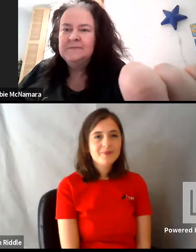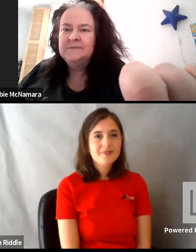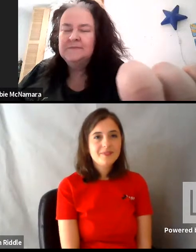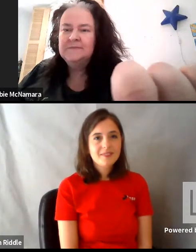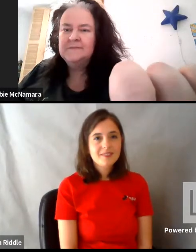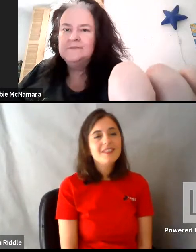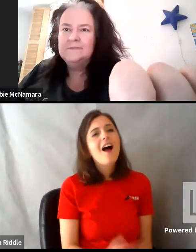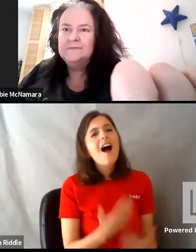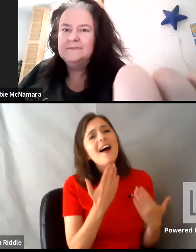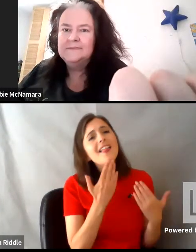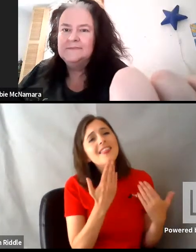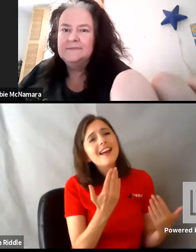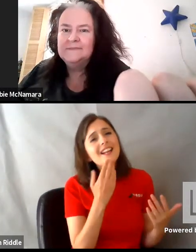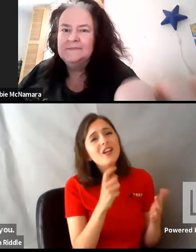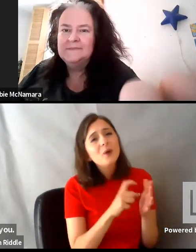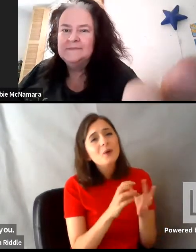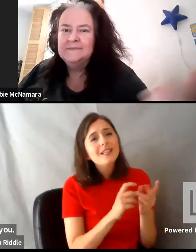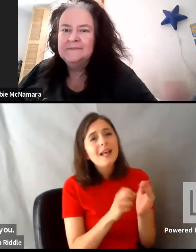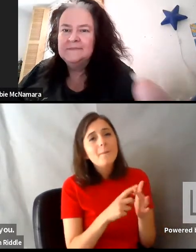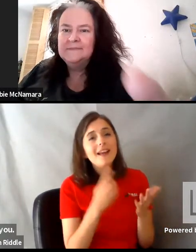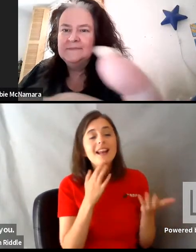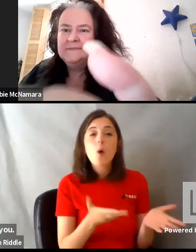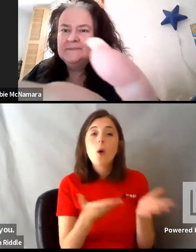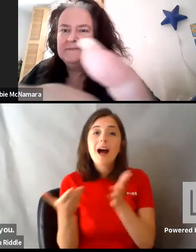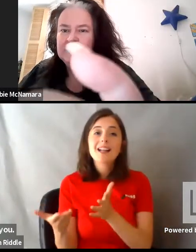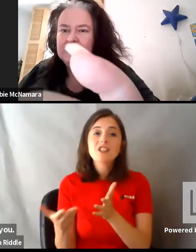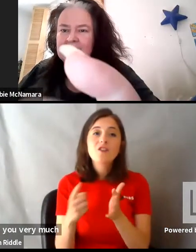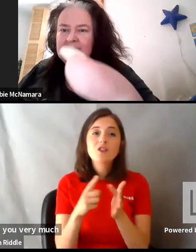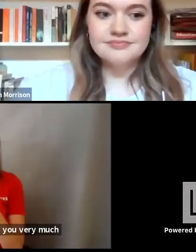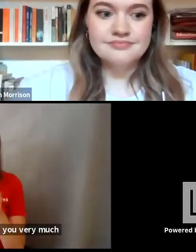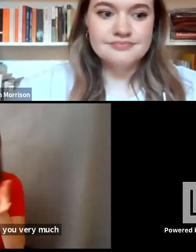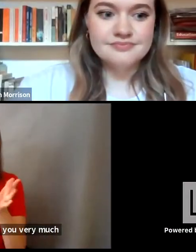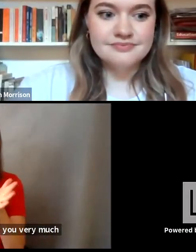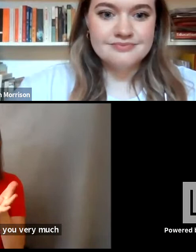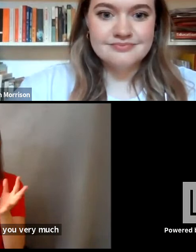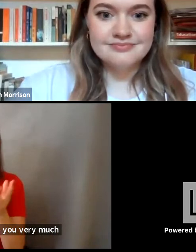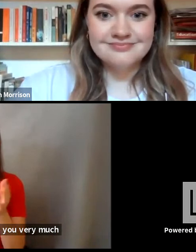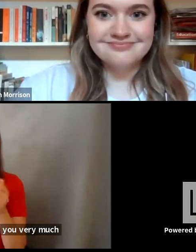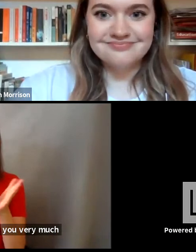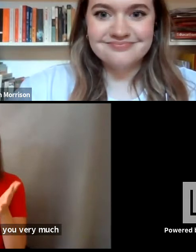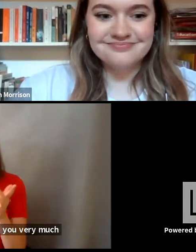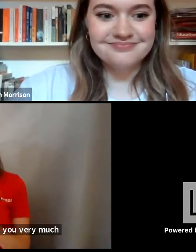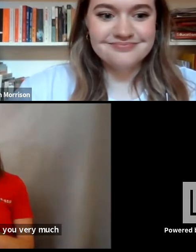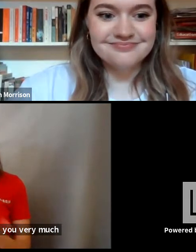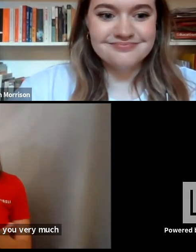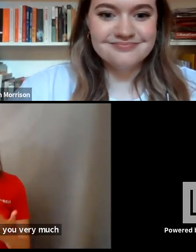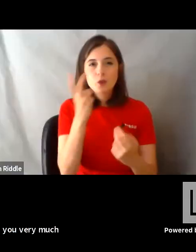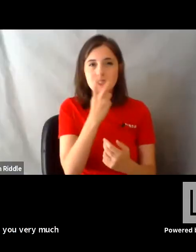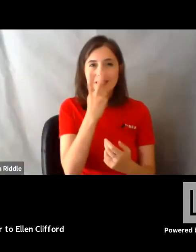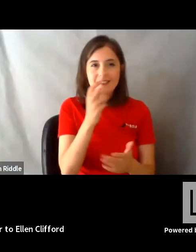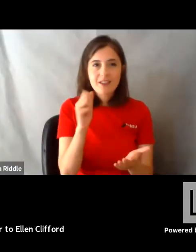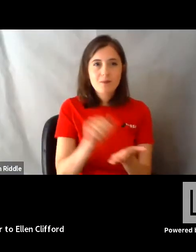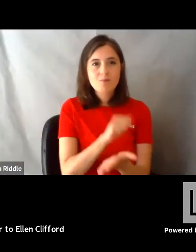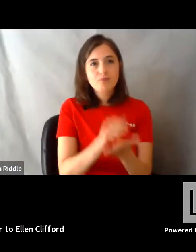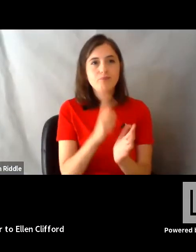Thank you very much, Debbie. I'll now hand over to Ellen Morrison to introduce this evening properly.